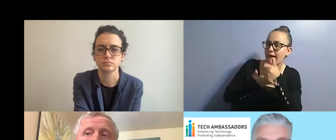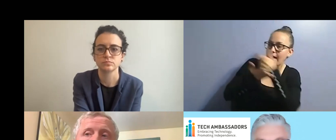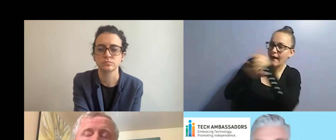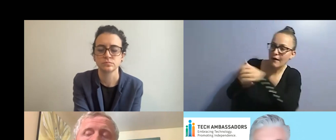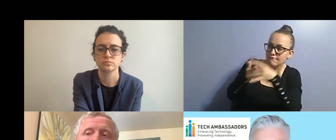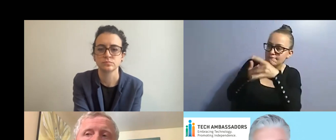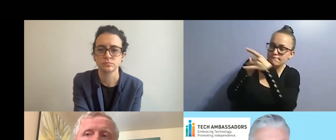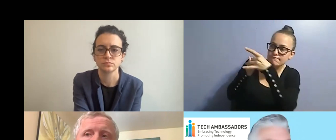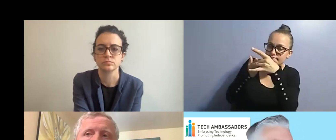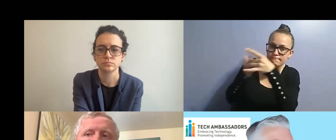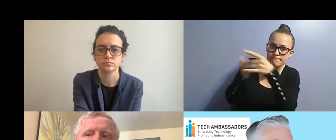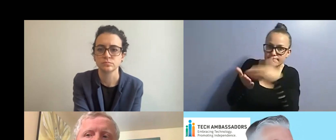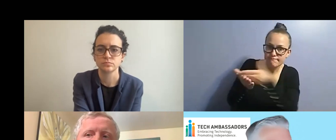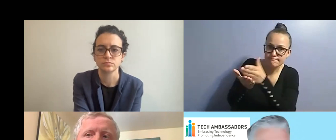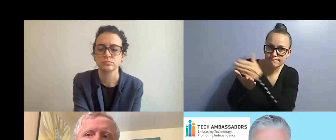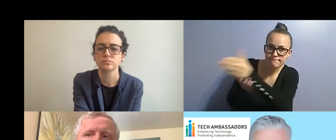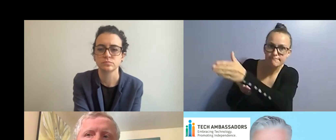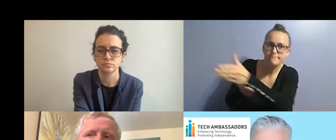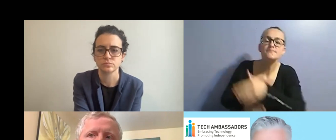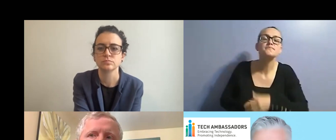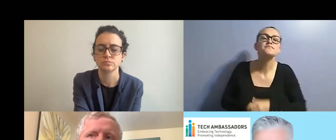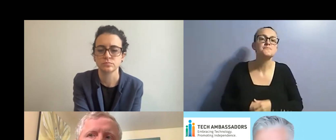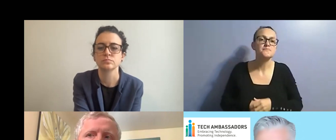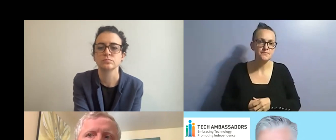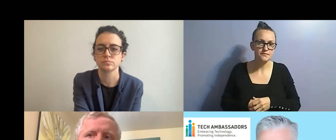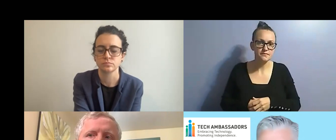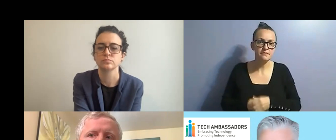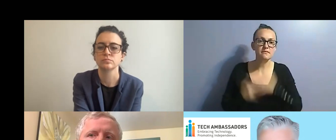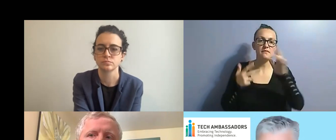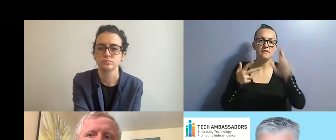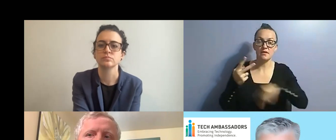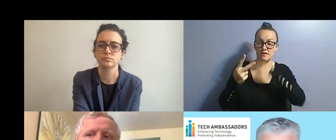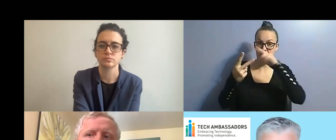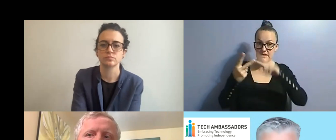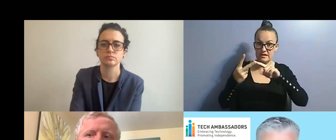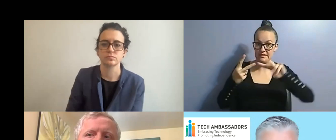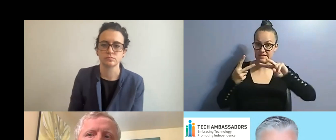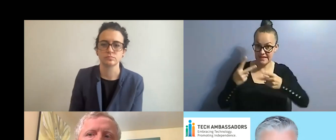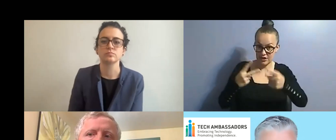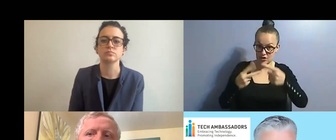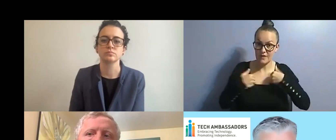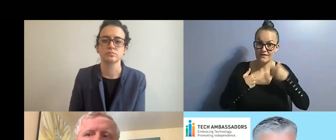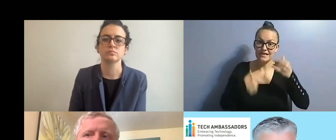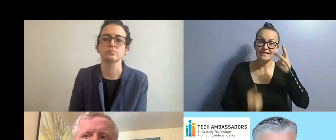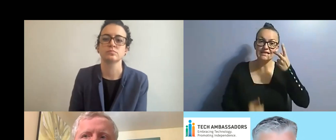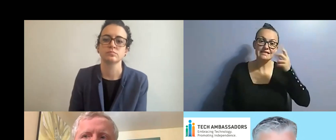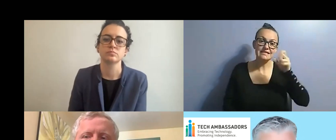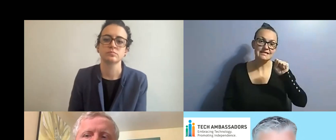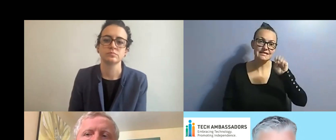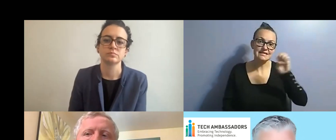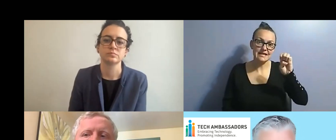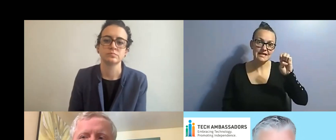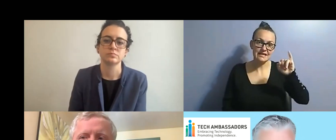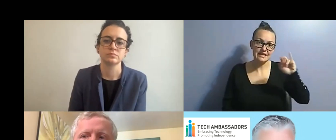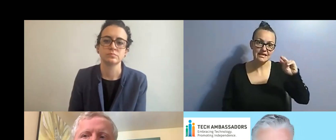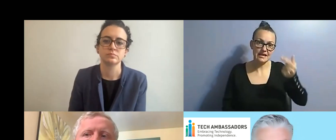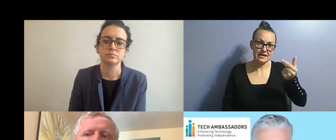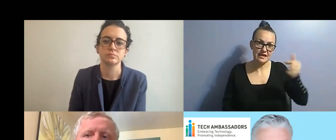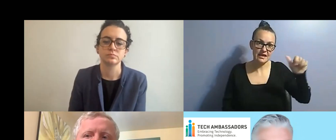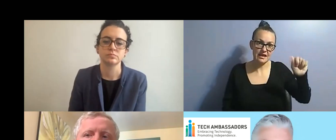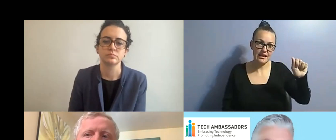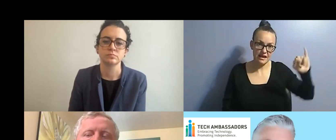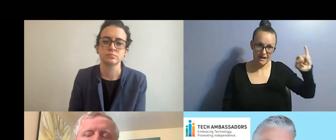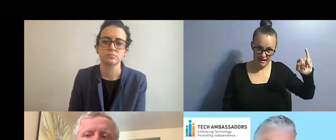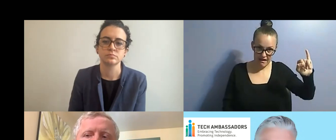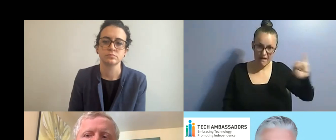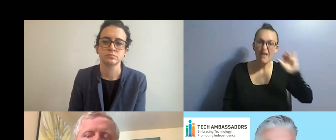Yes. Then you had Seeing AI, which you were using in the store where you found the Pepsi, right? Right. So talk a little